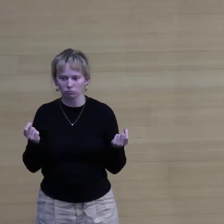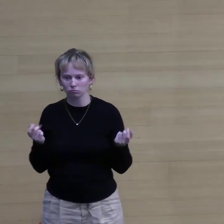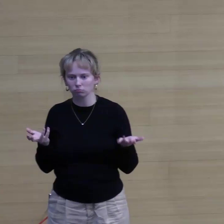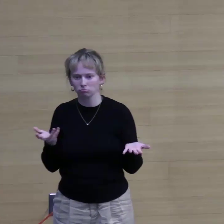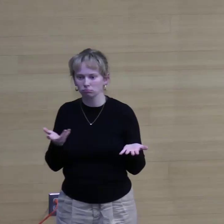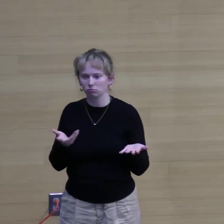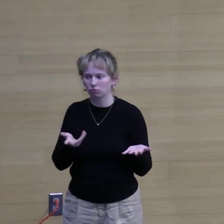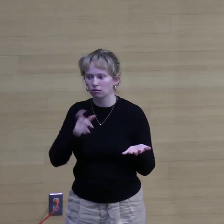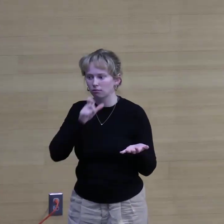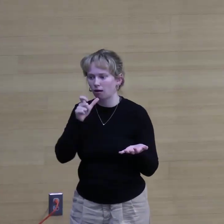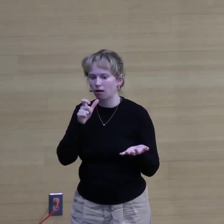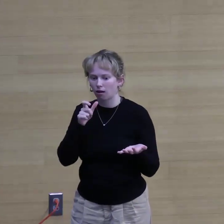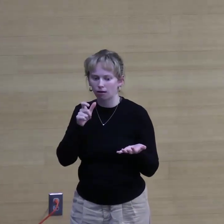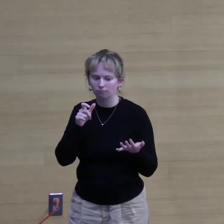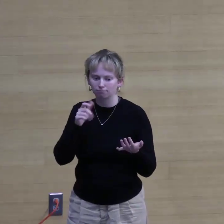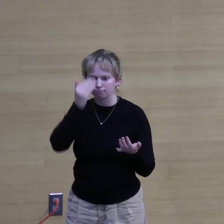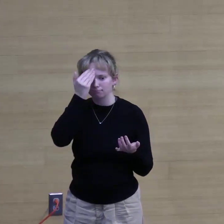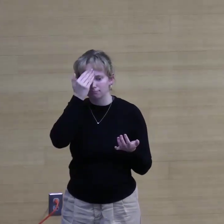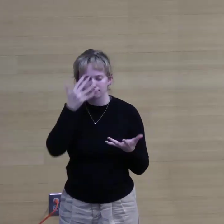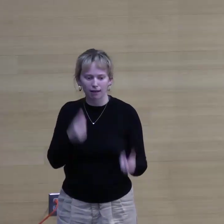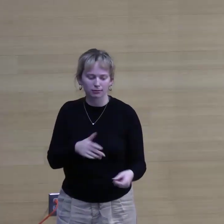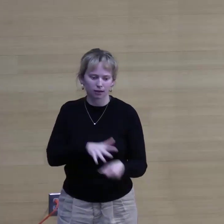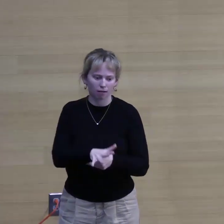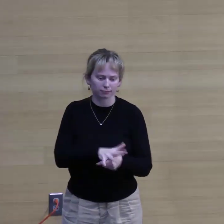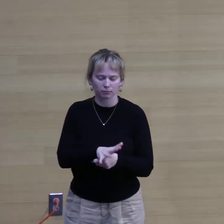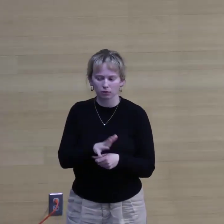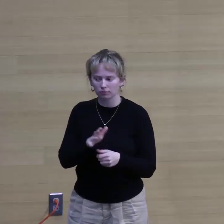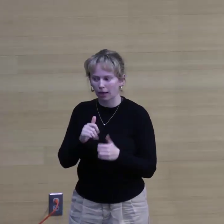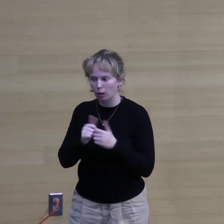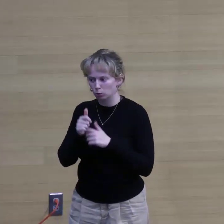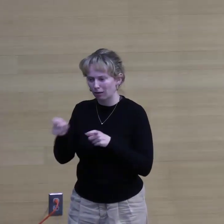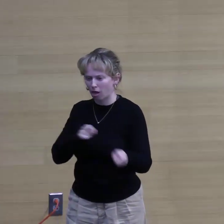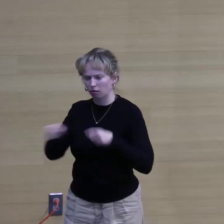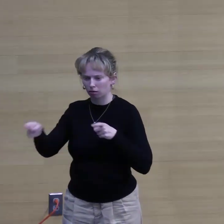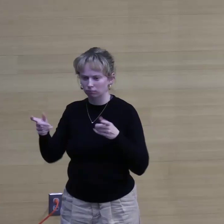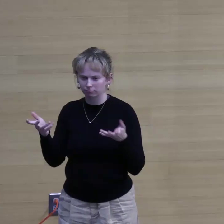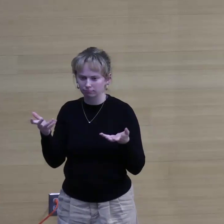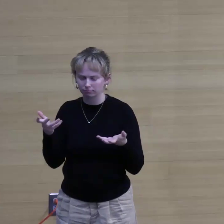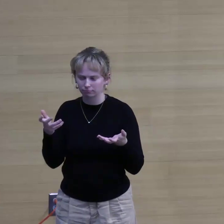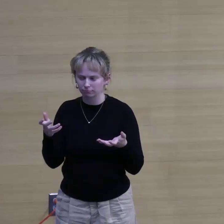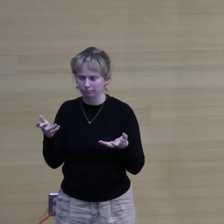and not being equipped or fast enough or knowing how to deal with that. And